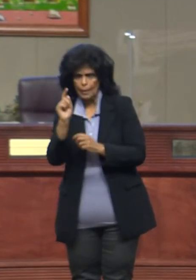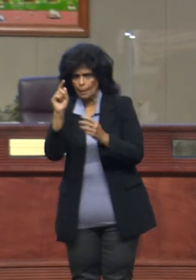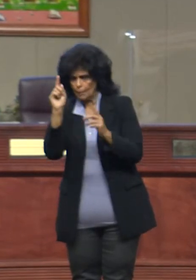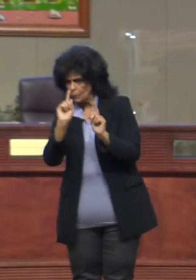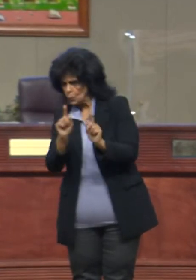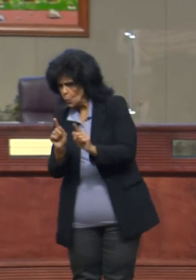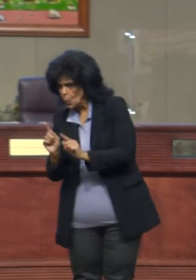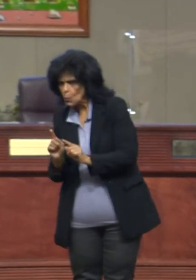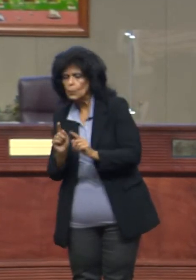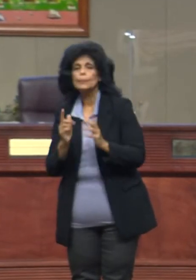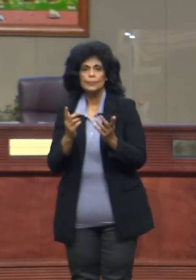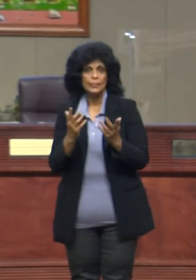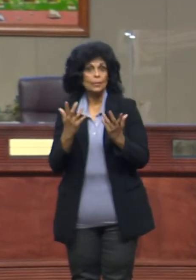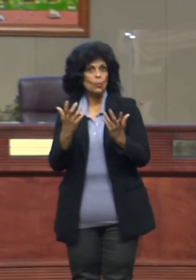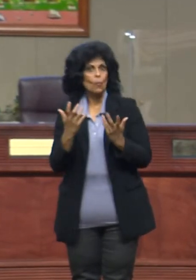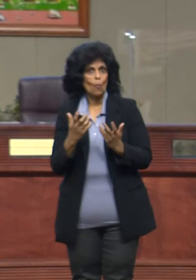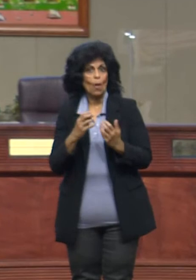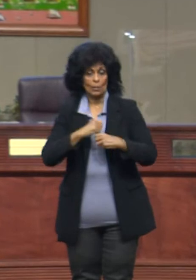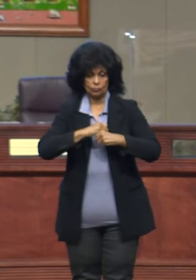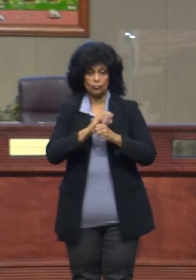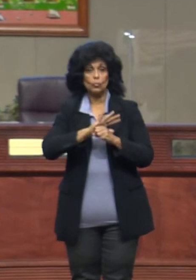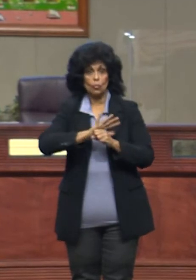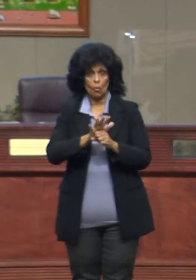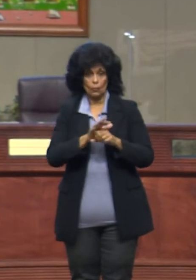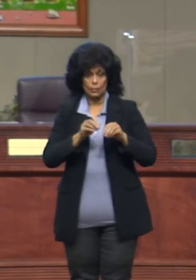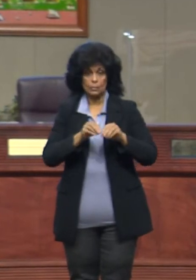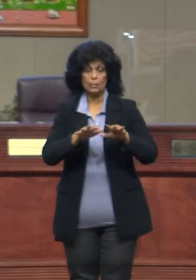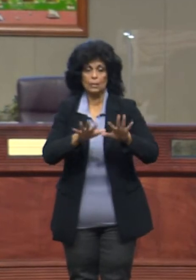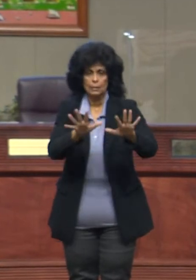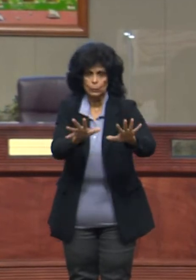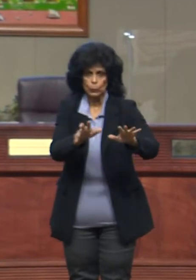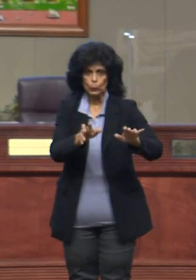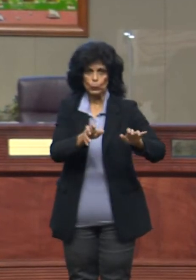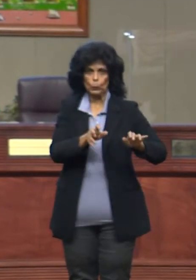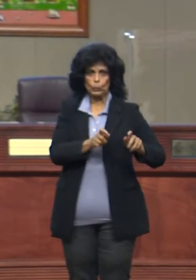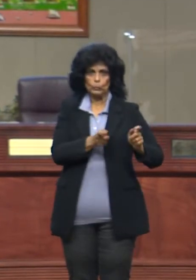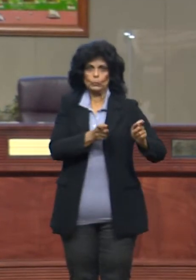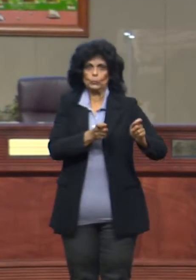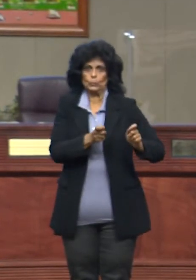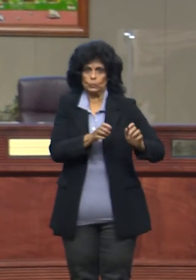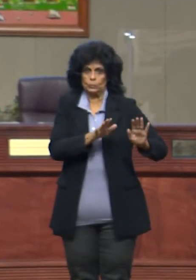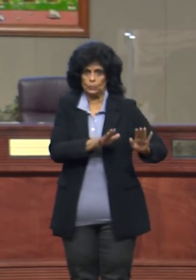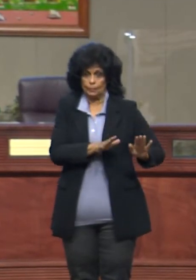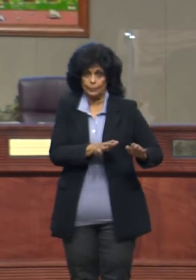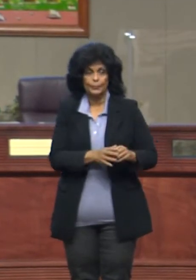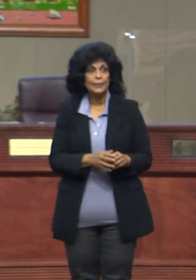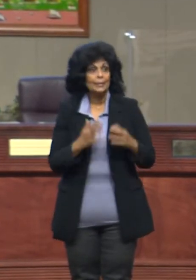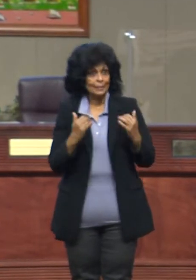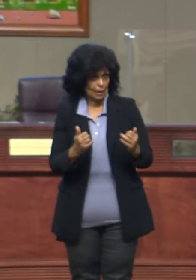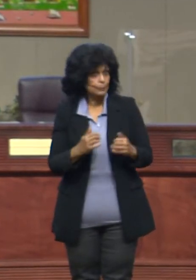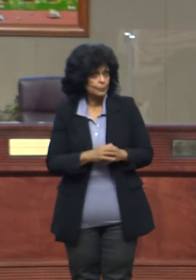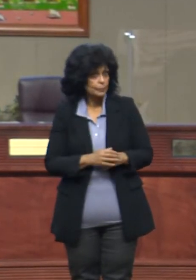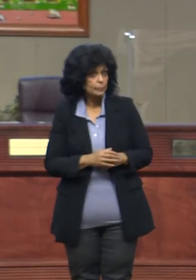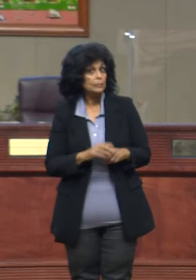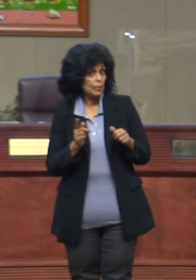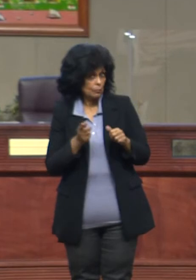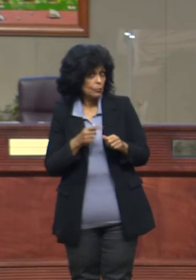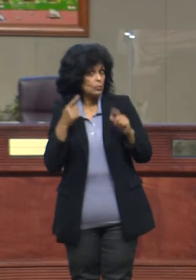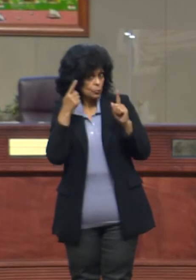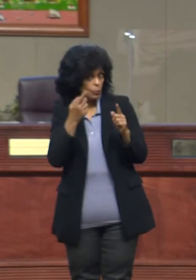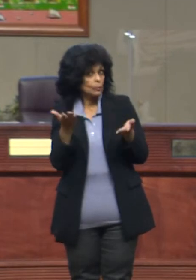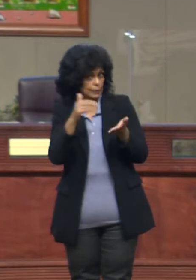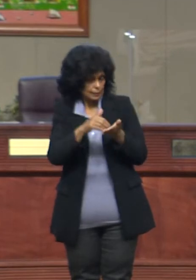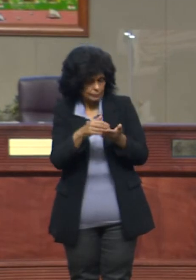Since our top goal this week is to get more of the vaccine into the arms of Orange County residents, there are plenty